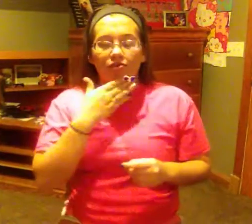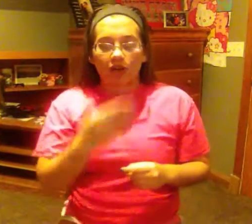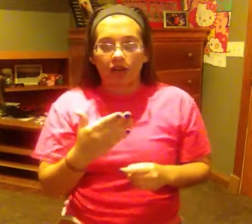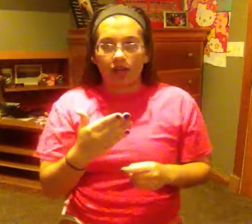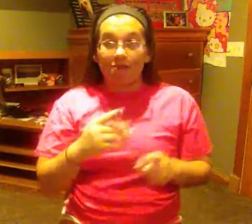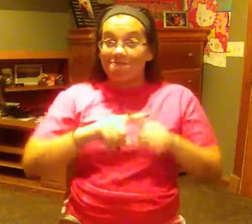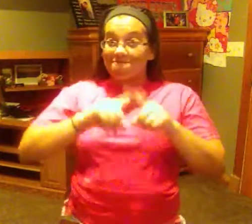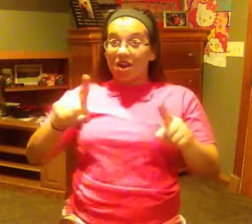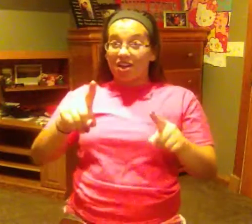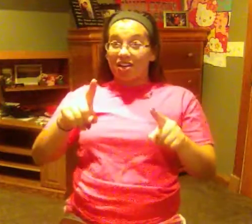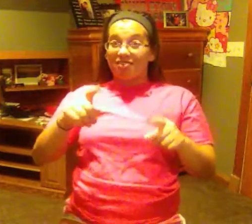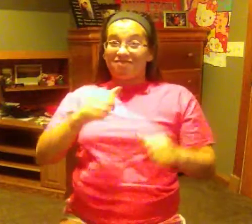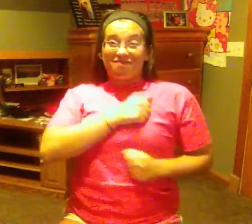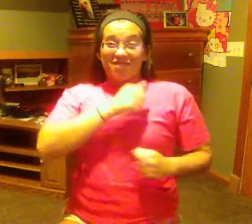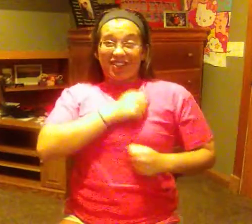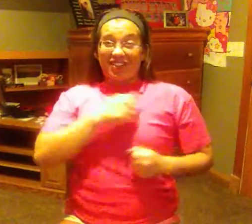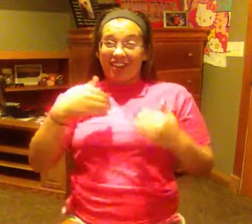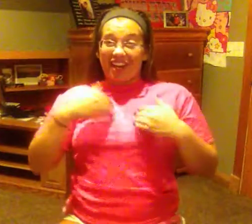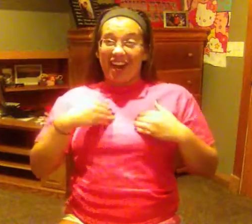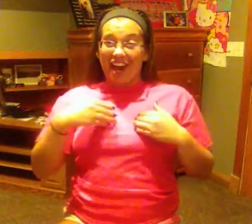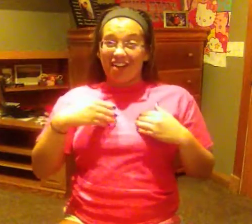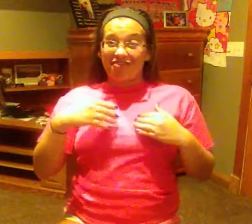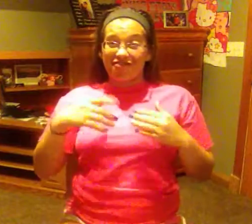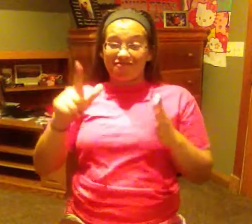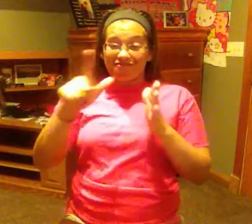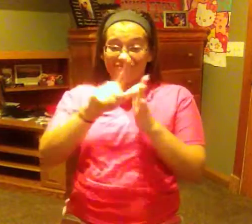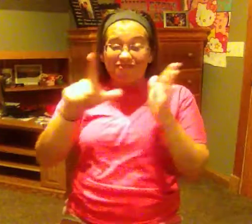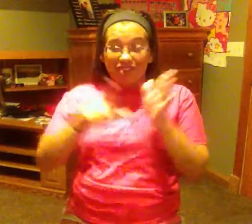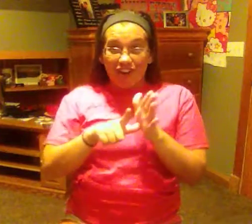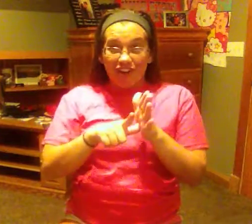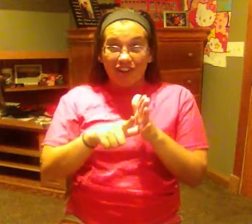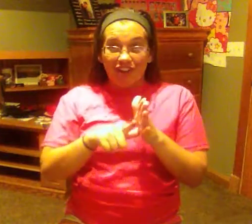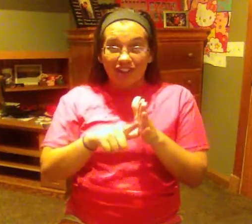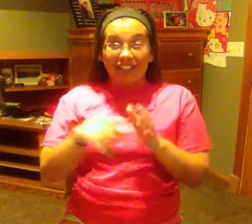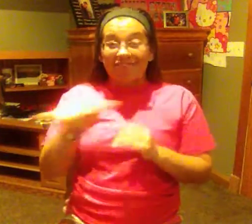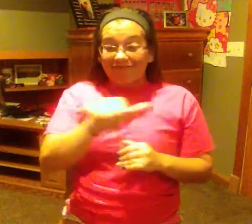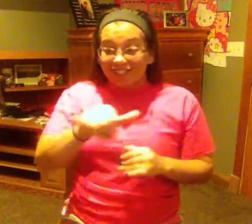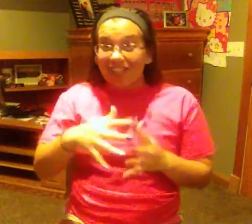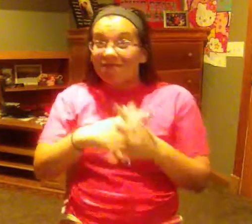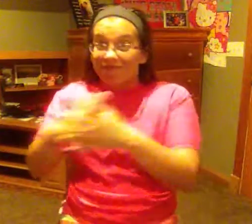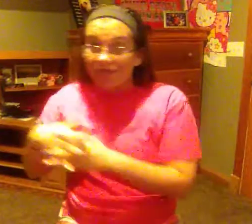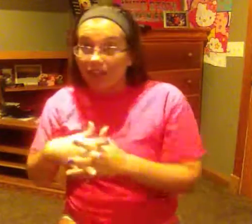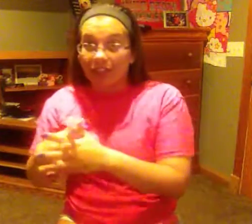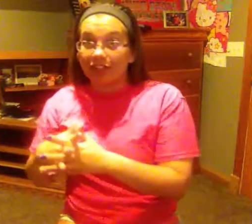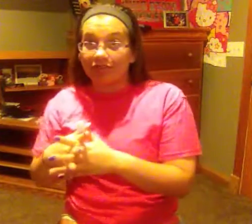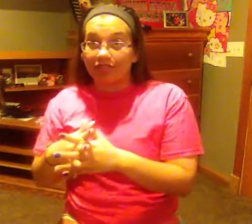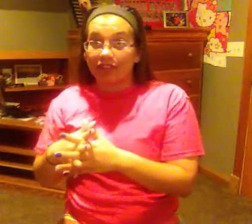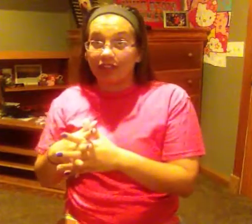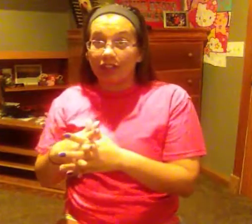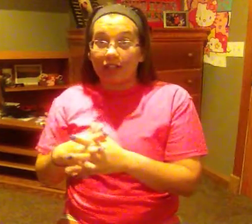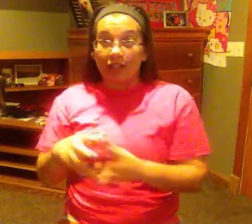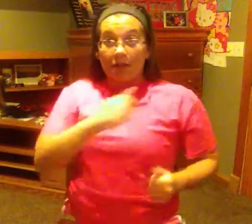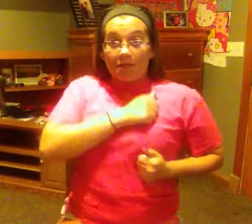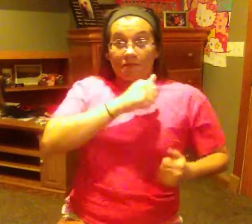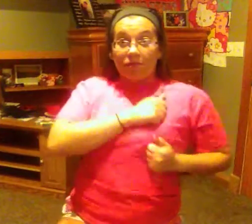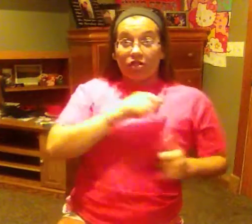and accidents do happen. And when they do, the military police field steps forward. My name's Special Struppinger from